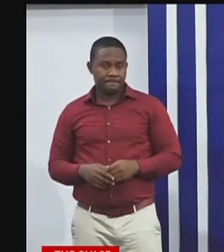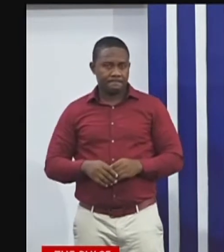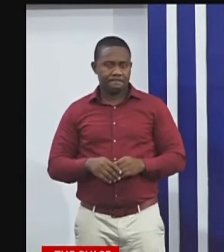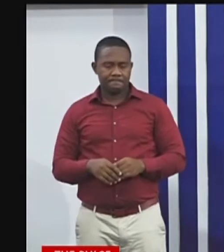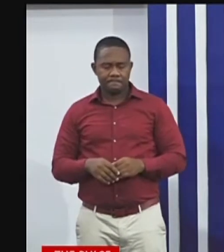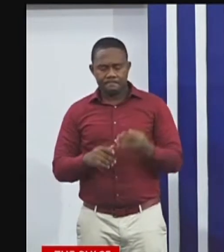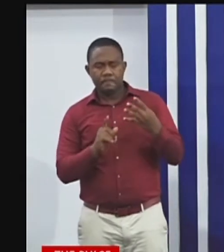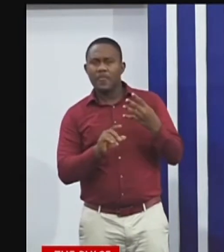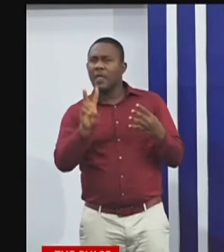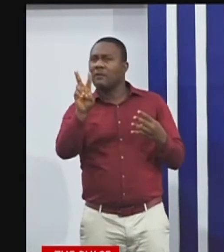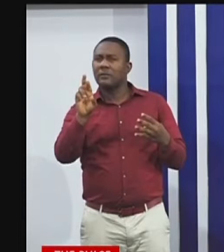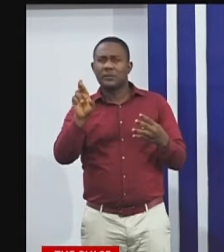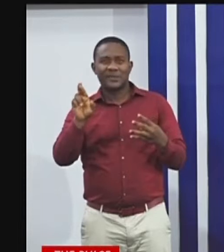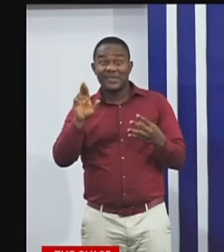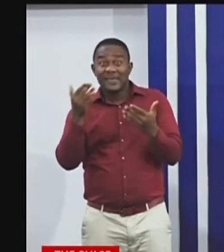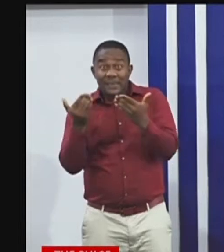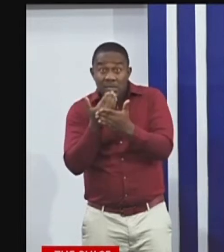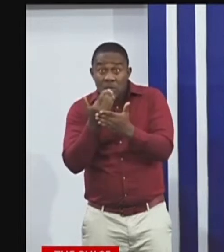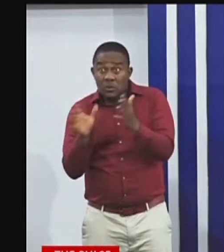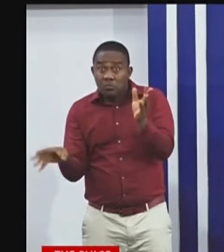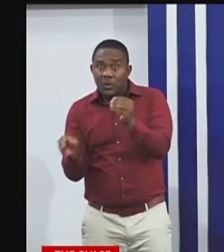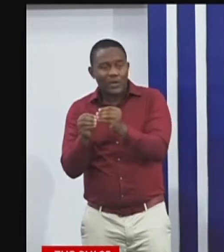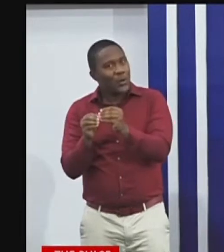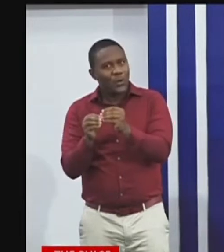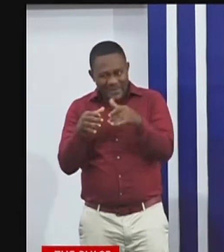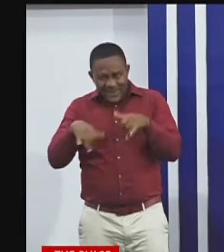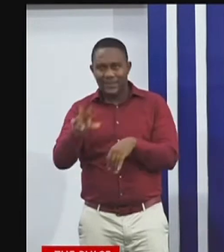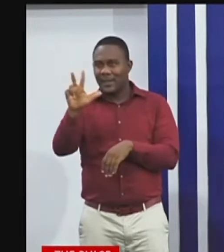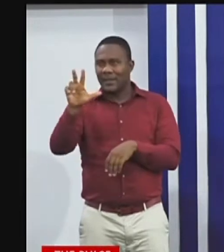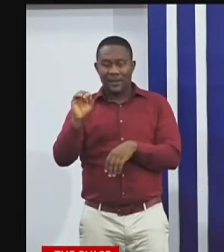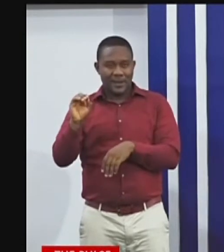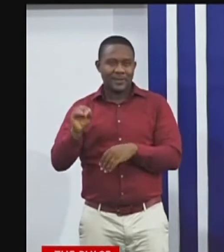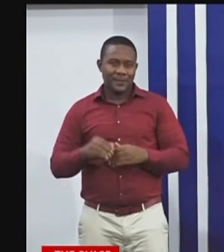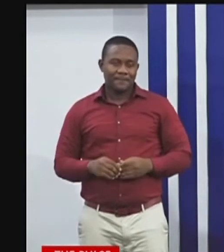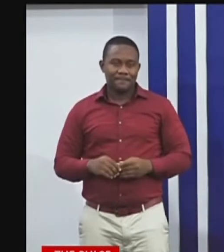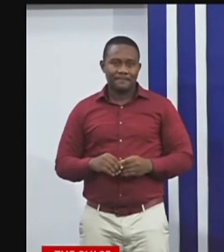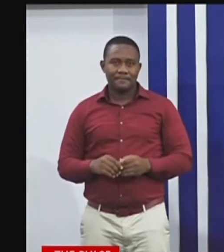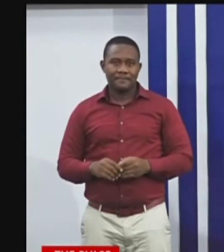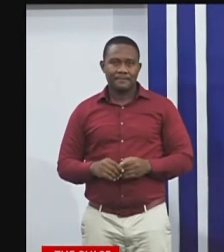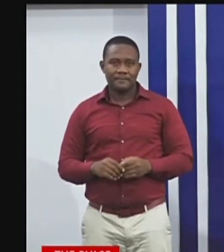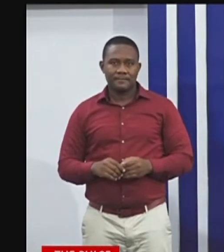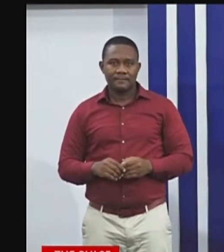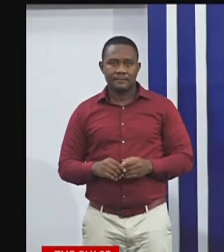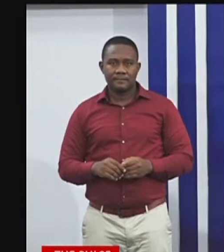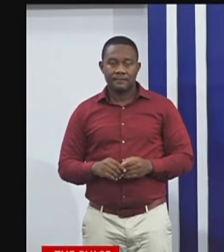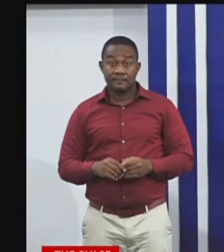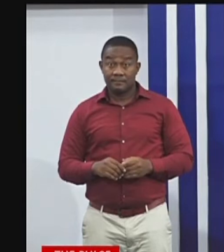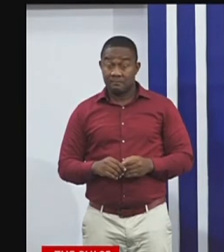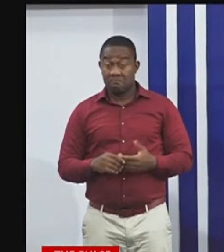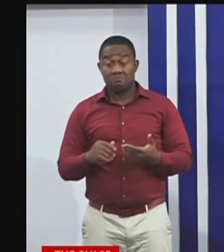Volta region did not add any more, it still remained 30 from the last update. Ashanti region added